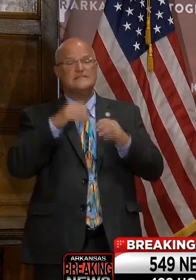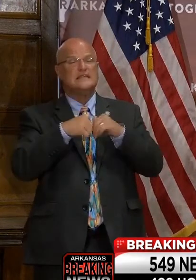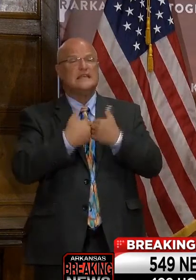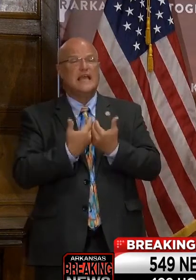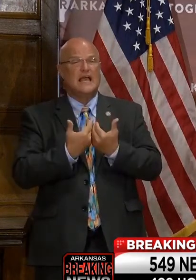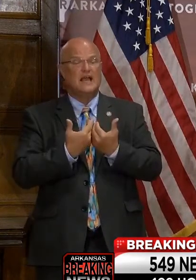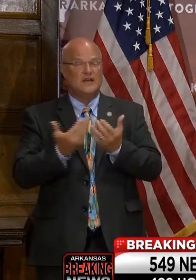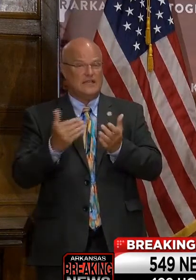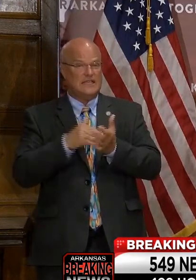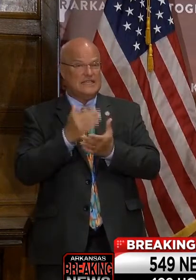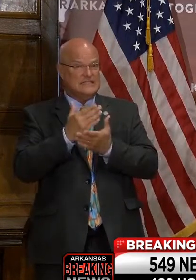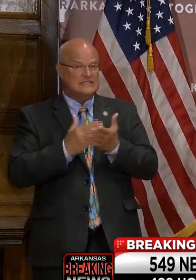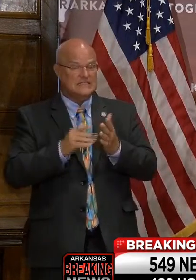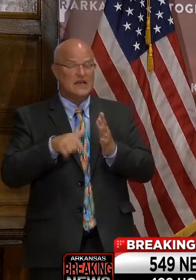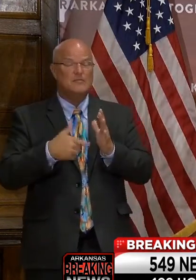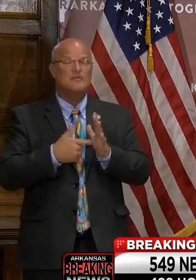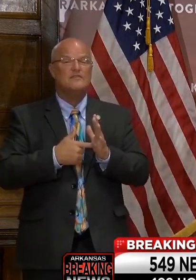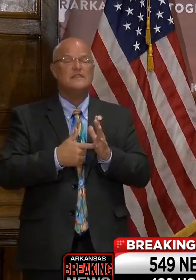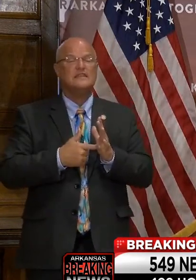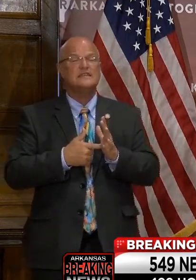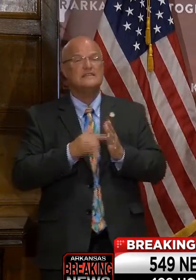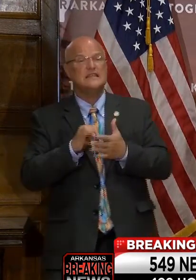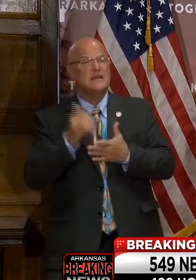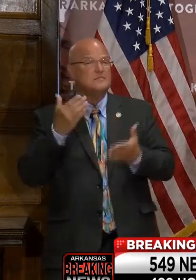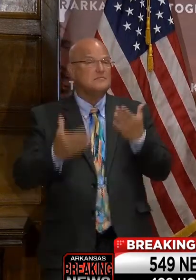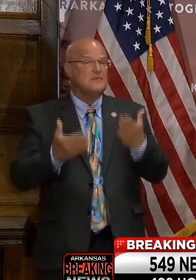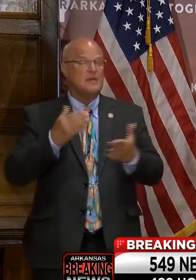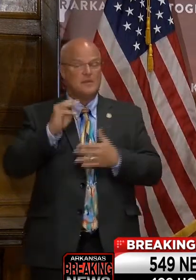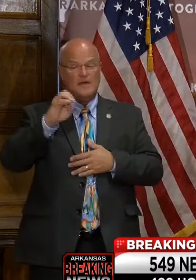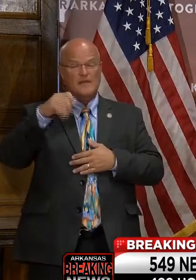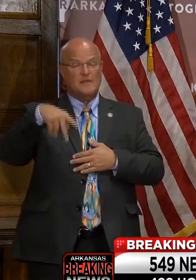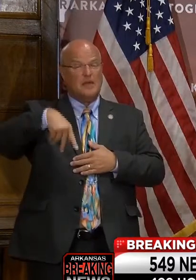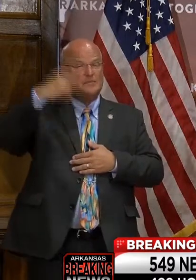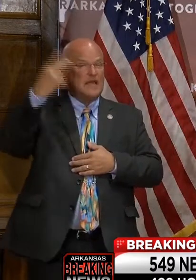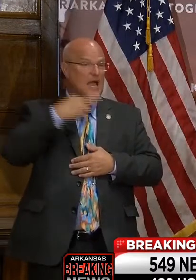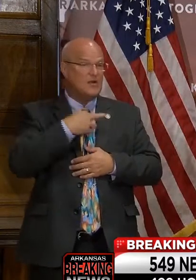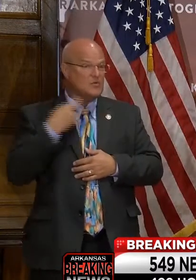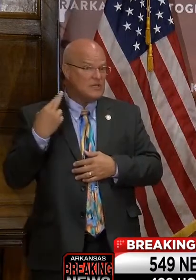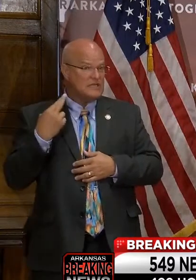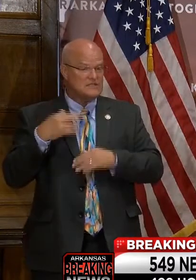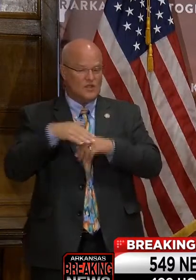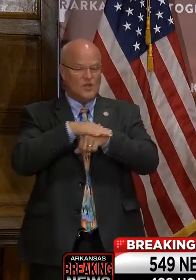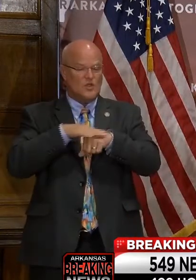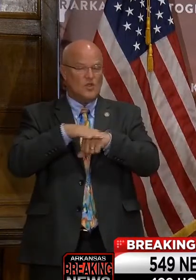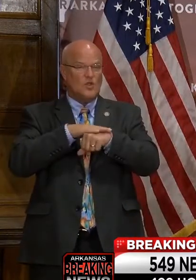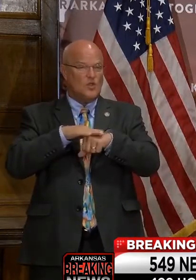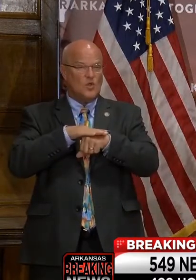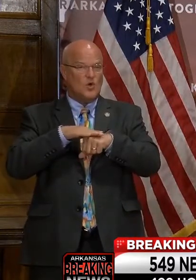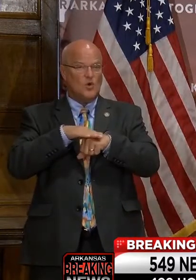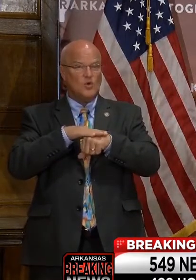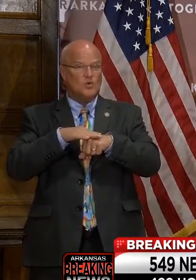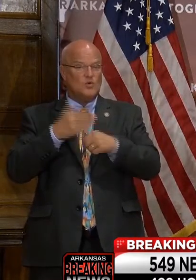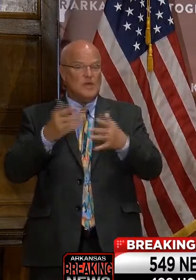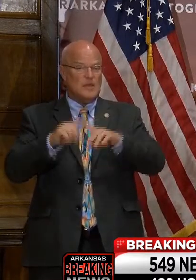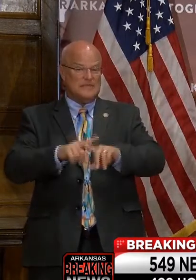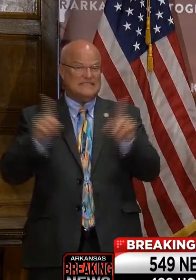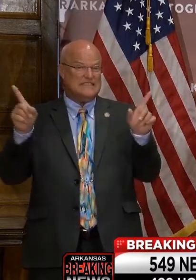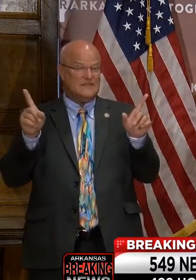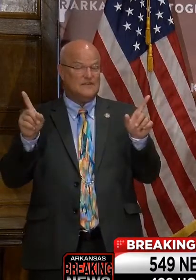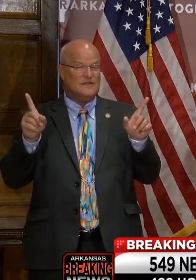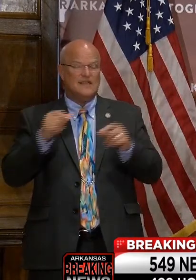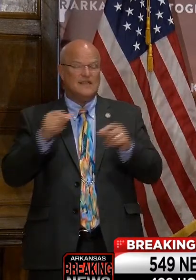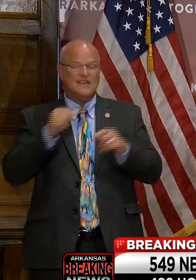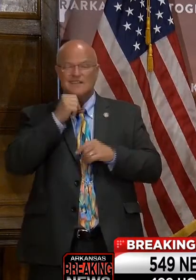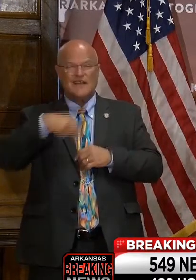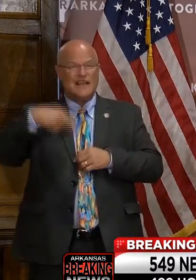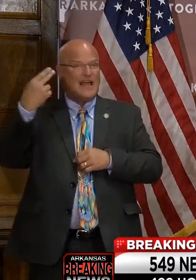how, again, some of these that may be on the map as high risk, the local context may be different, that they're not